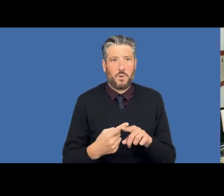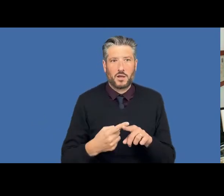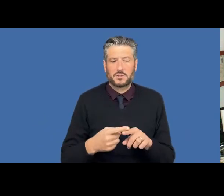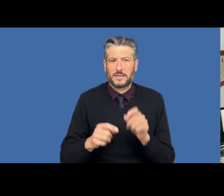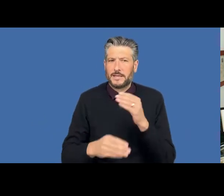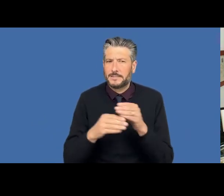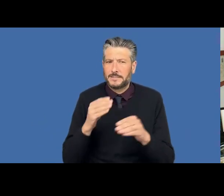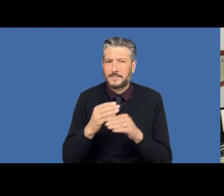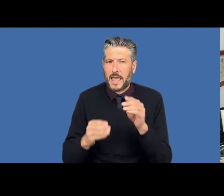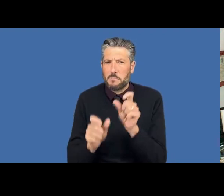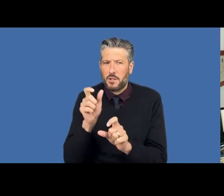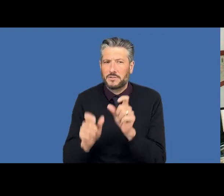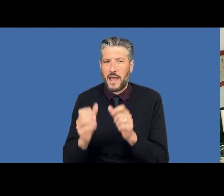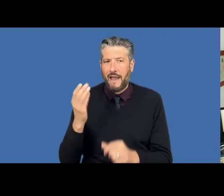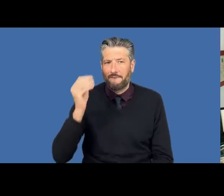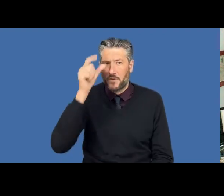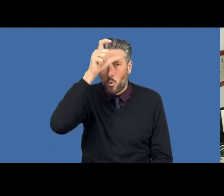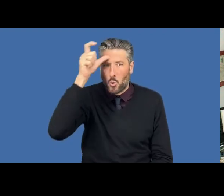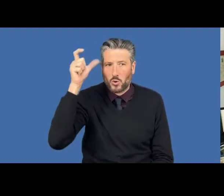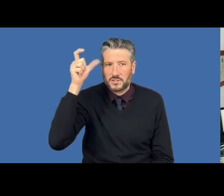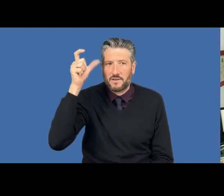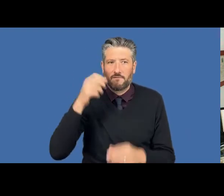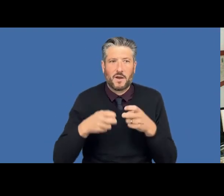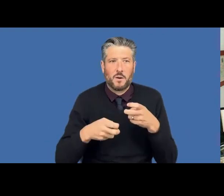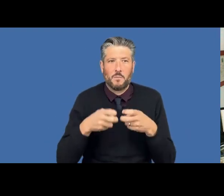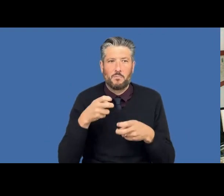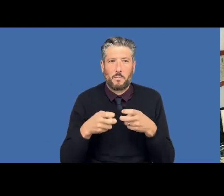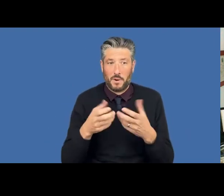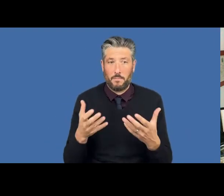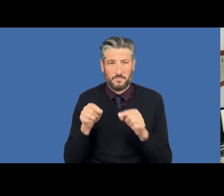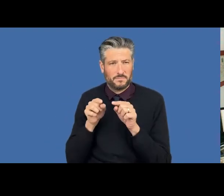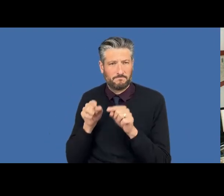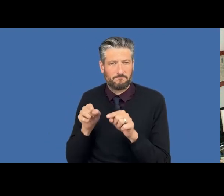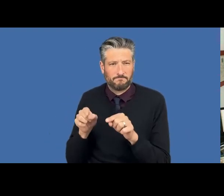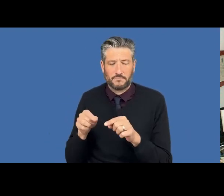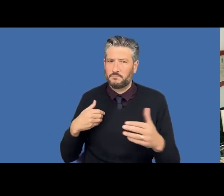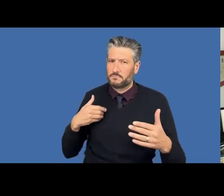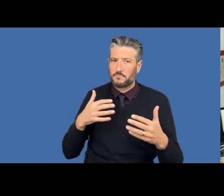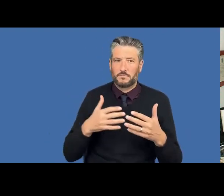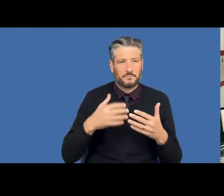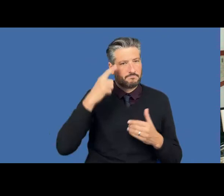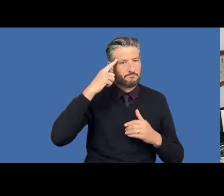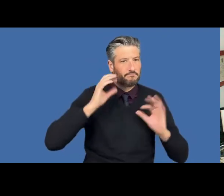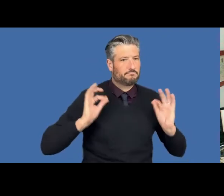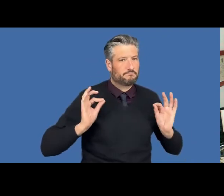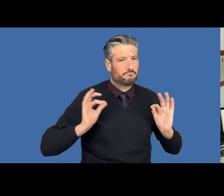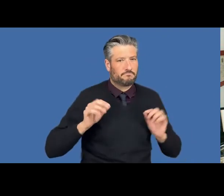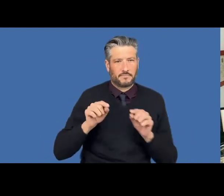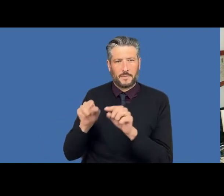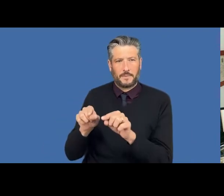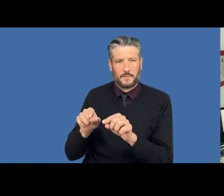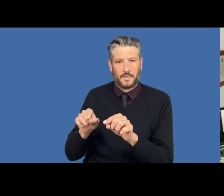yet, primarily because it's quite difficult, because there's all sorts of different conflicting